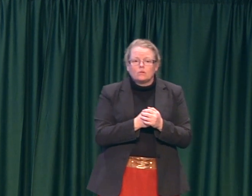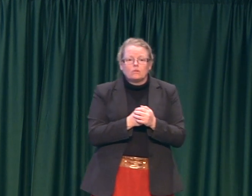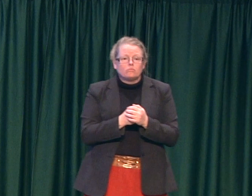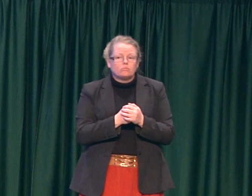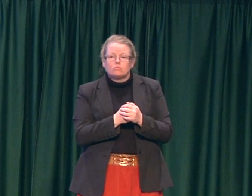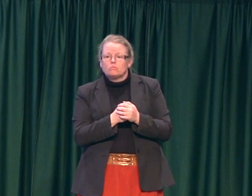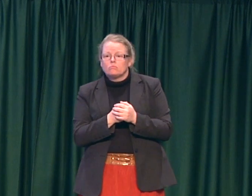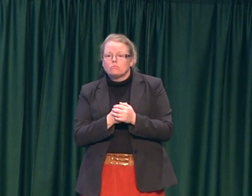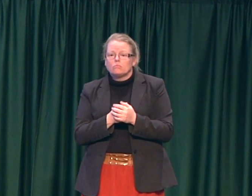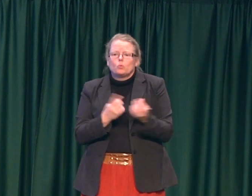Anybody have any response to that?